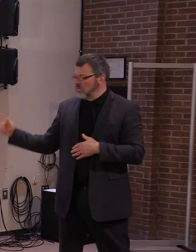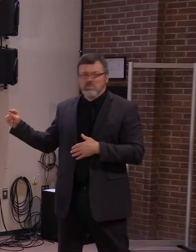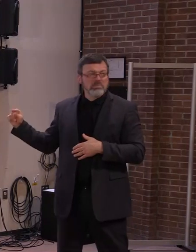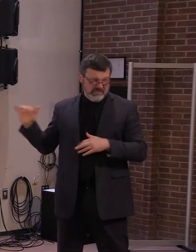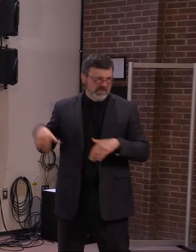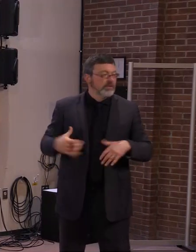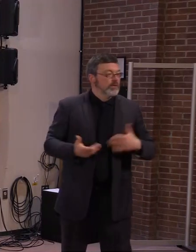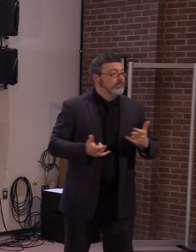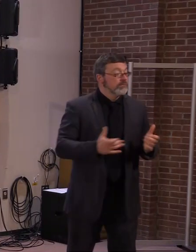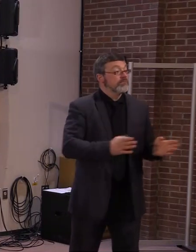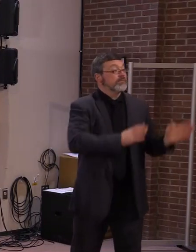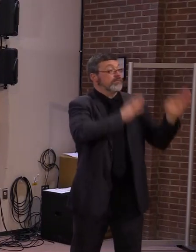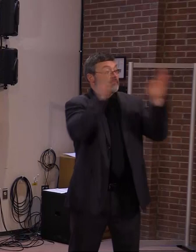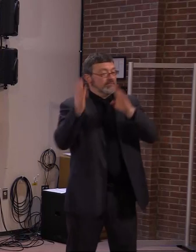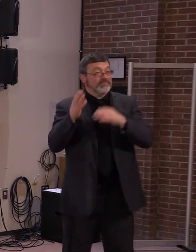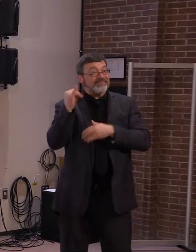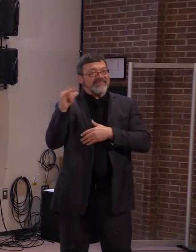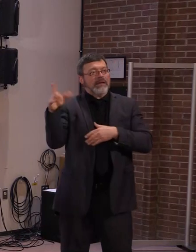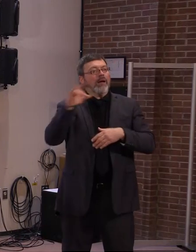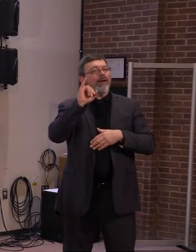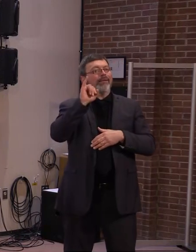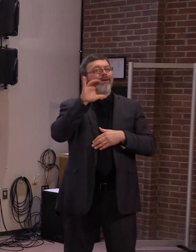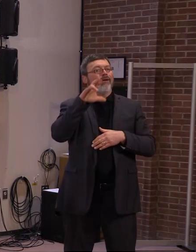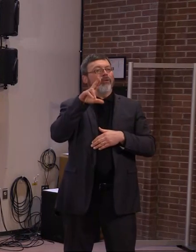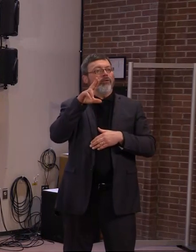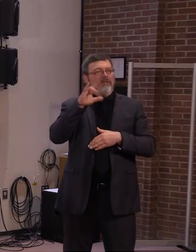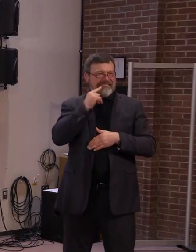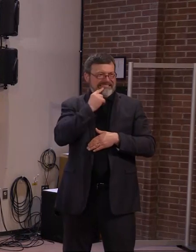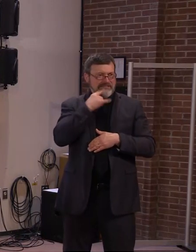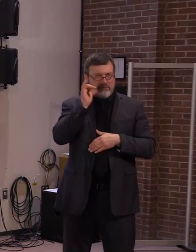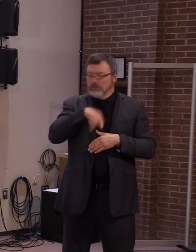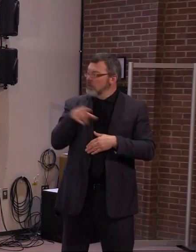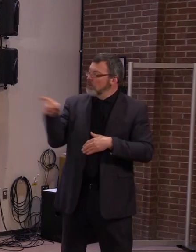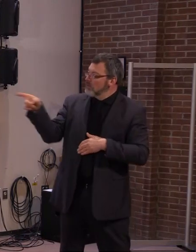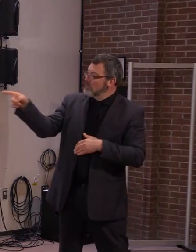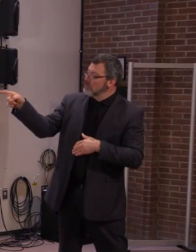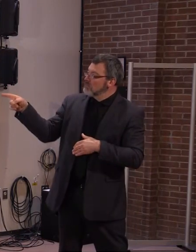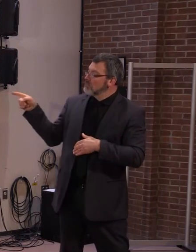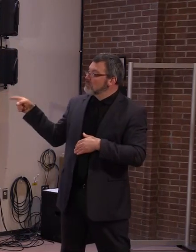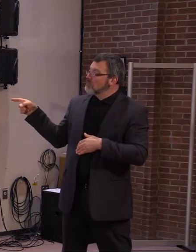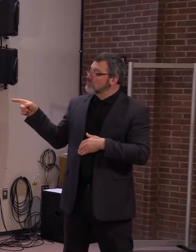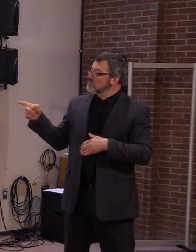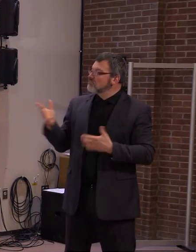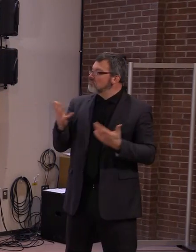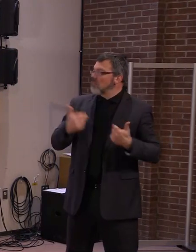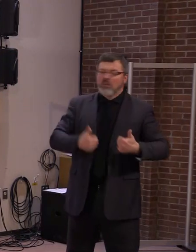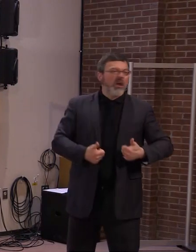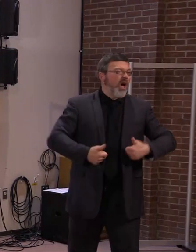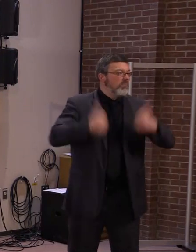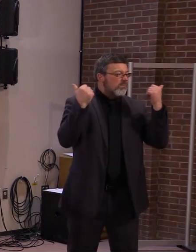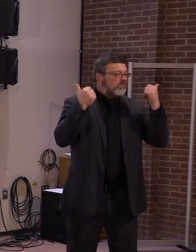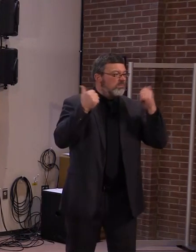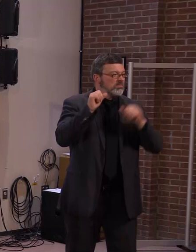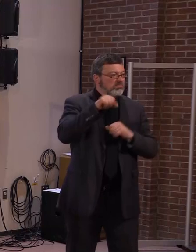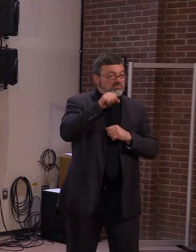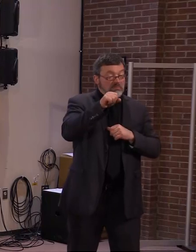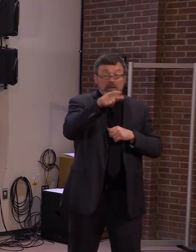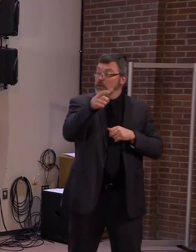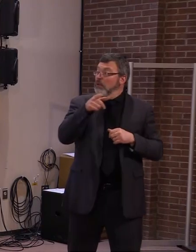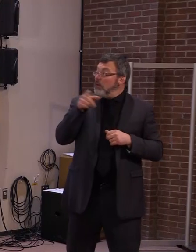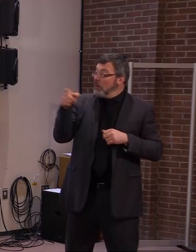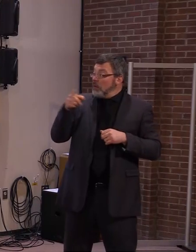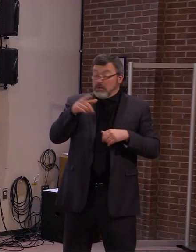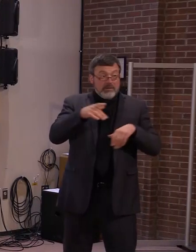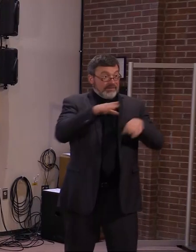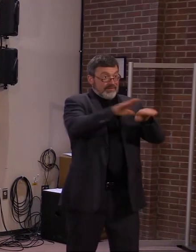metrics that we've been keeping an eye on the last number of weeks, you'll see that there's a little bit of an increase in the availability of the ICU, so that's certainly good news.